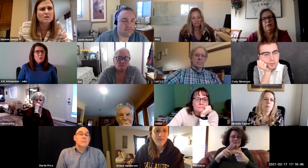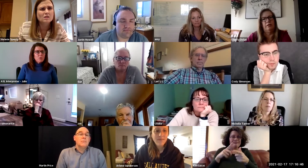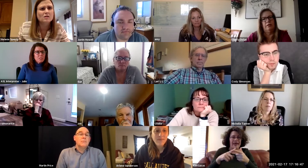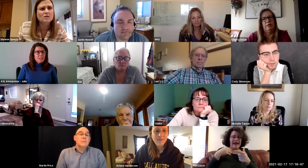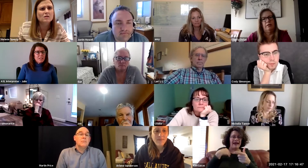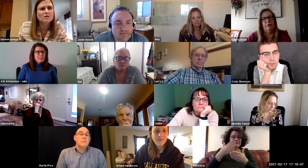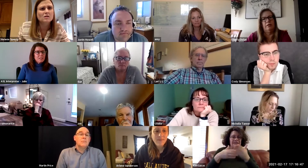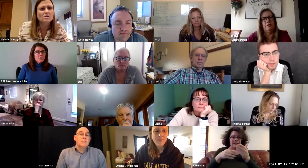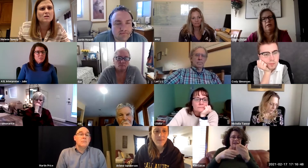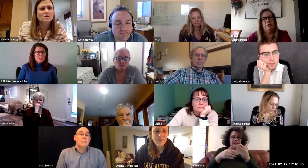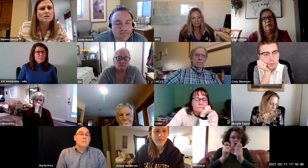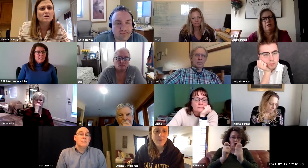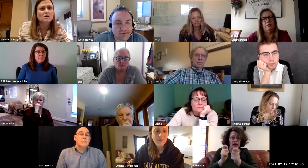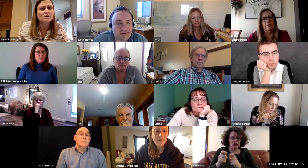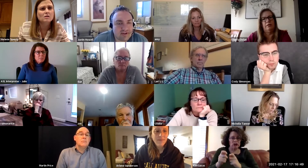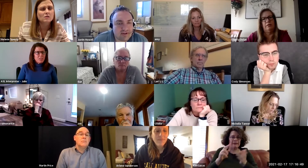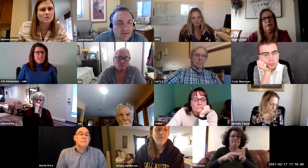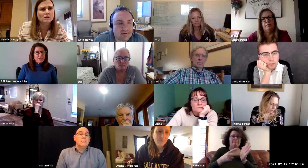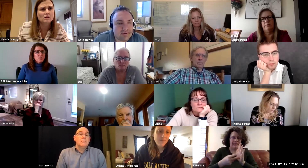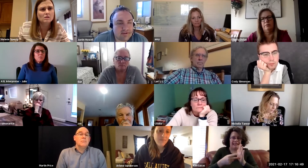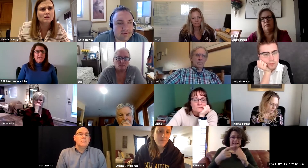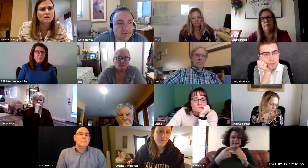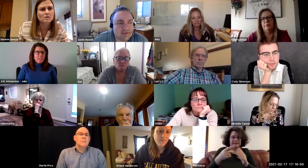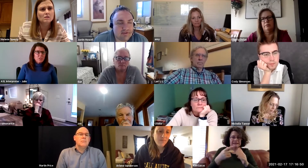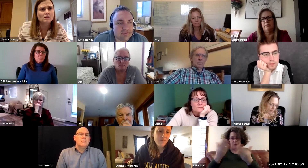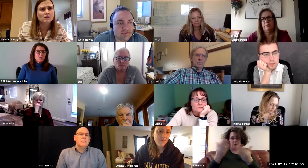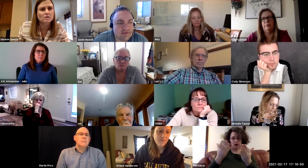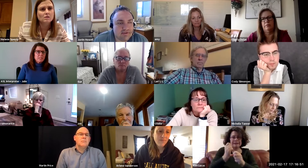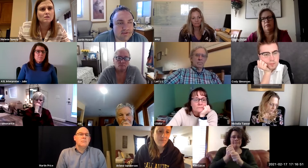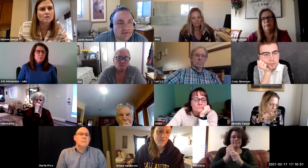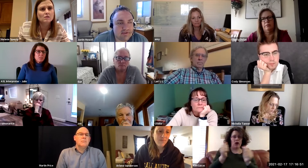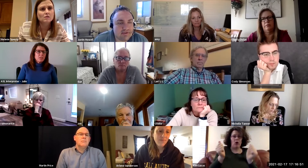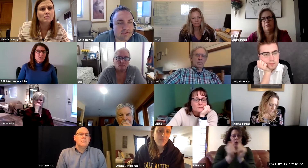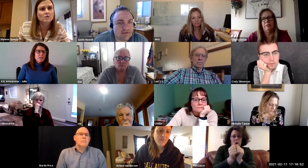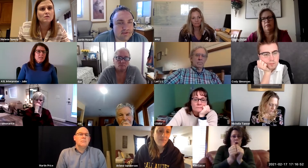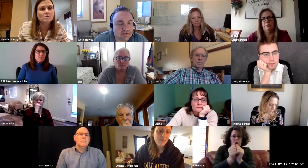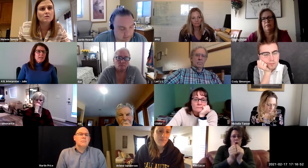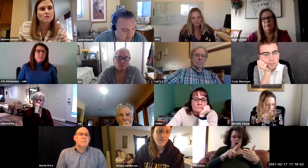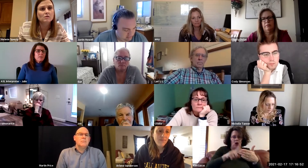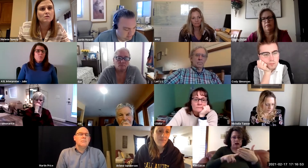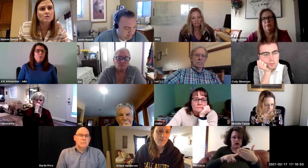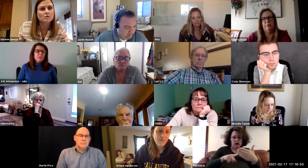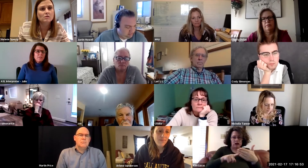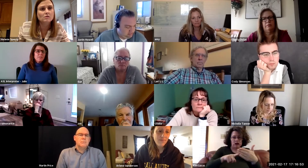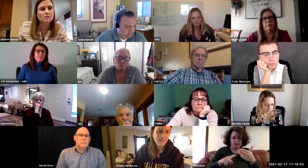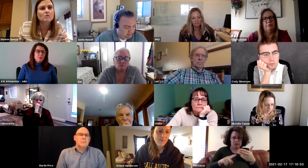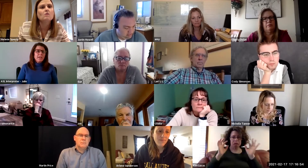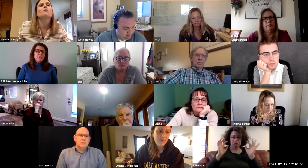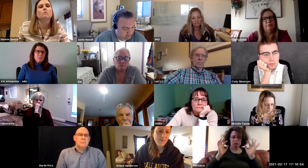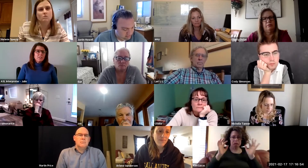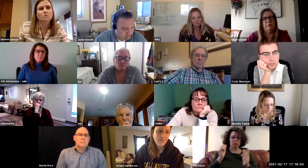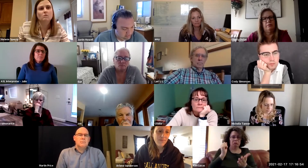when the motion says it to be changed, you'll make the changes, which means the motion is made along with